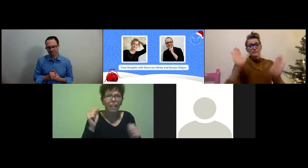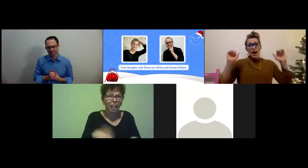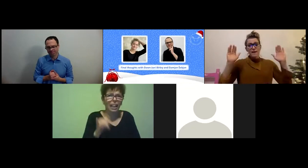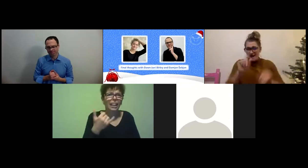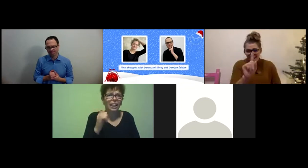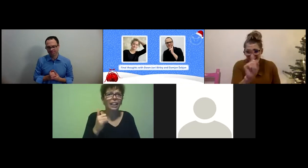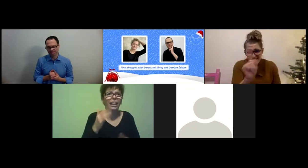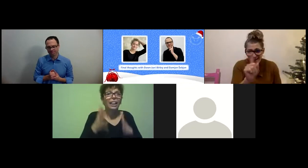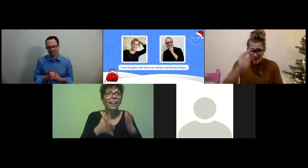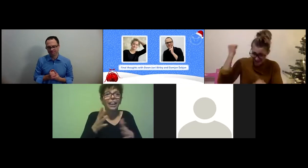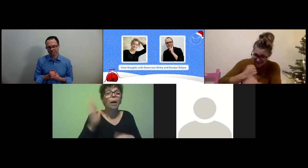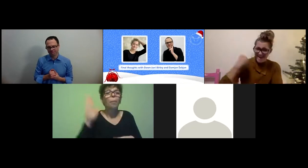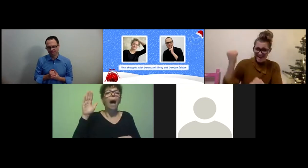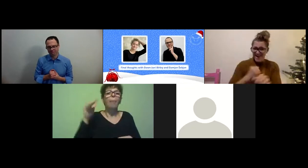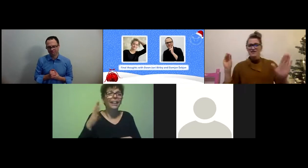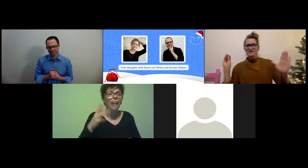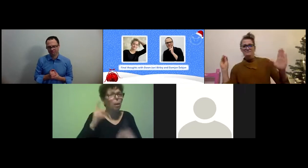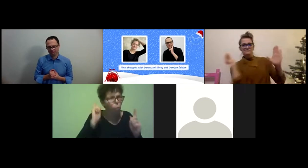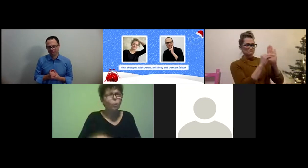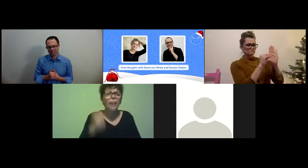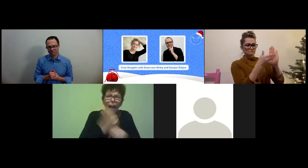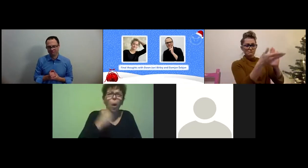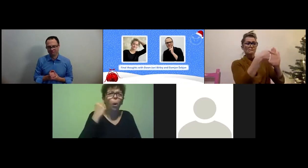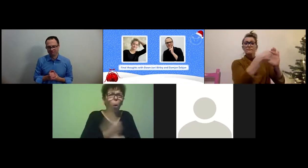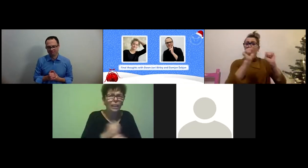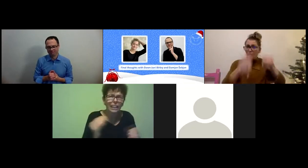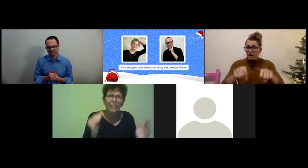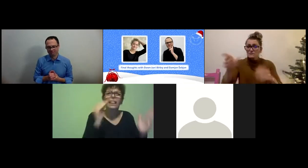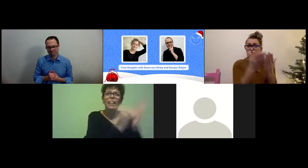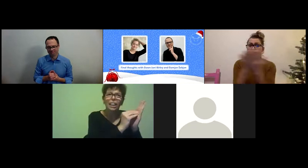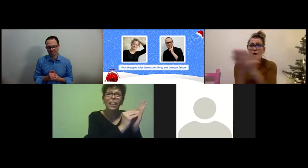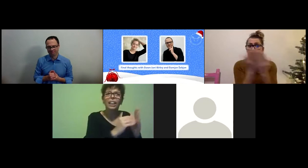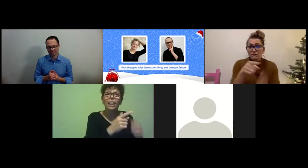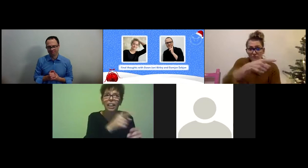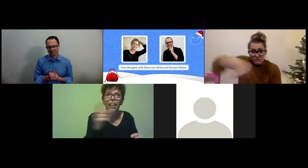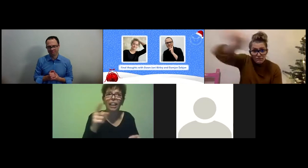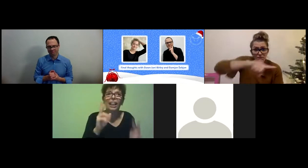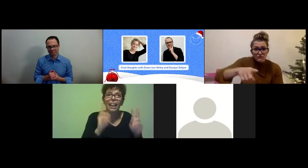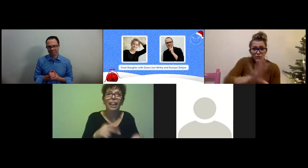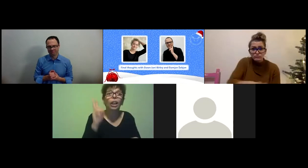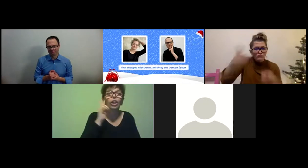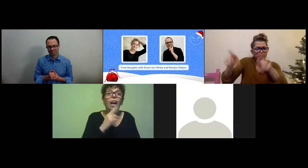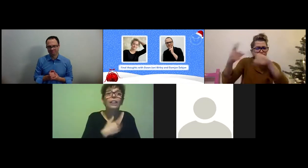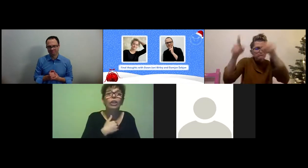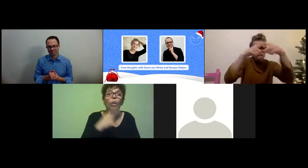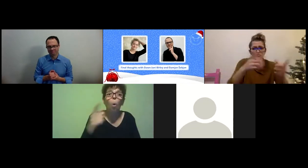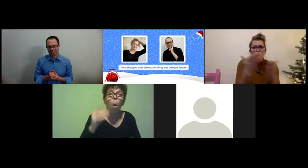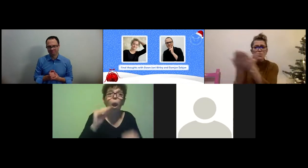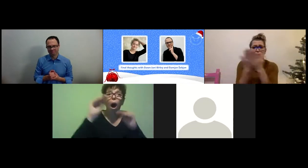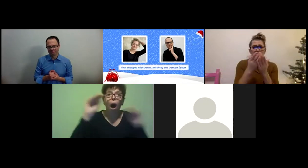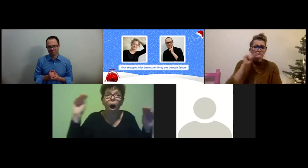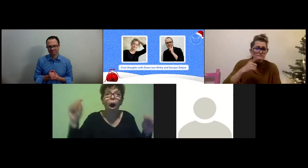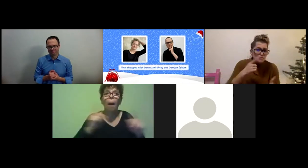lobby all this work that you've done. I don't think it's for nothing. I think with all these recordings, we can also bring them to